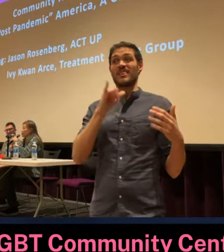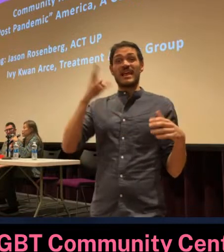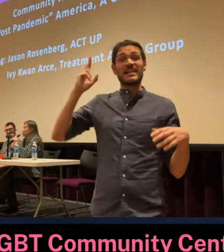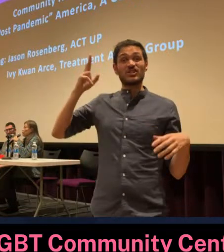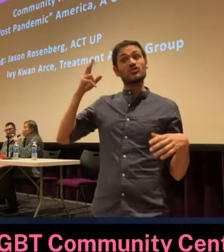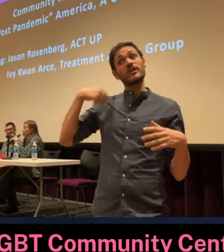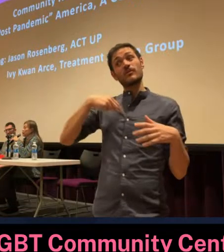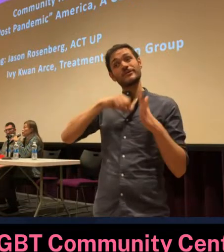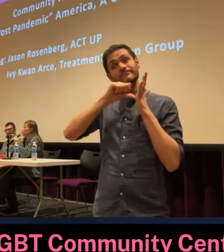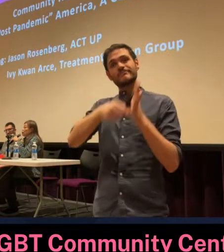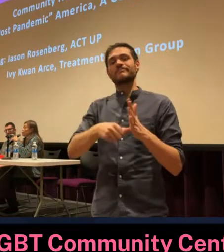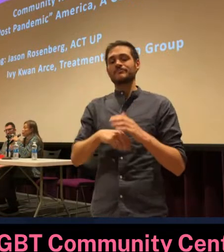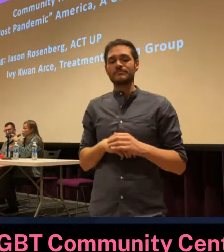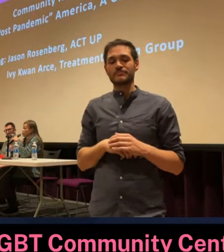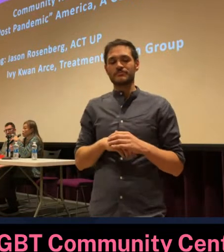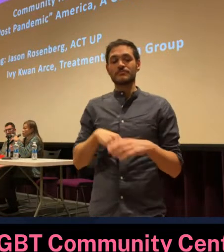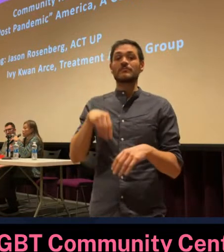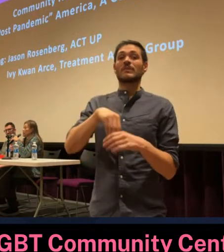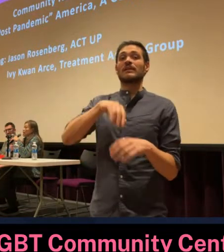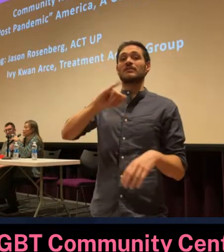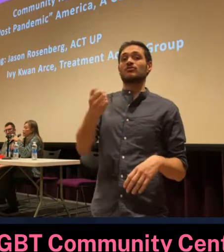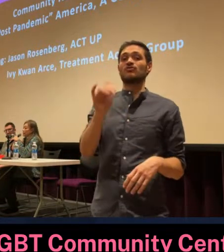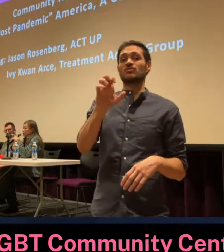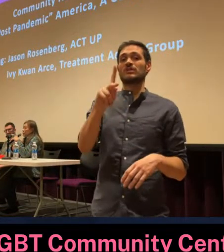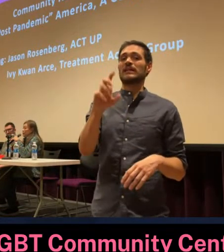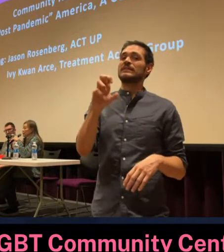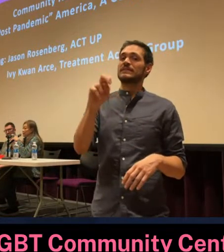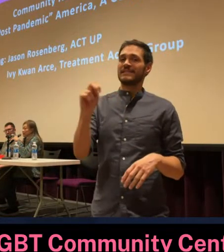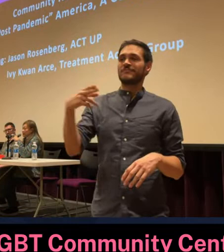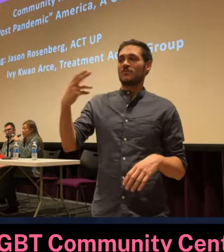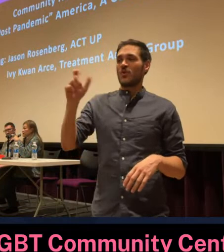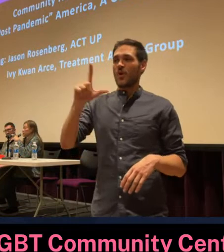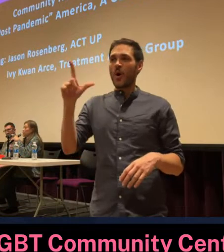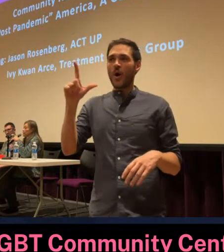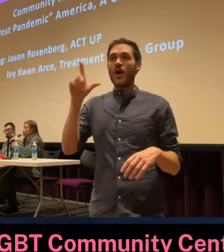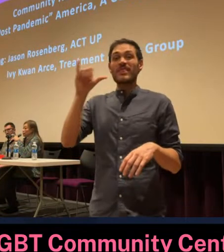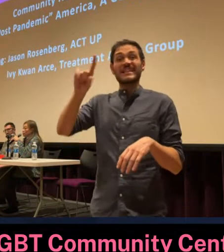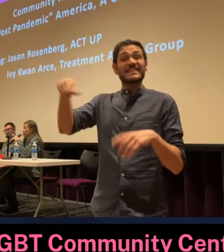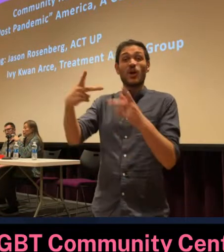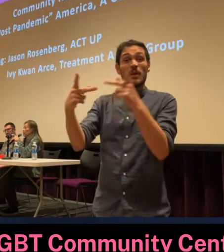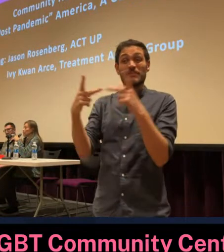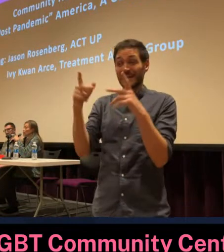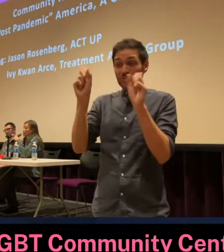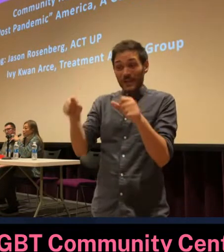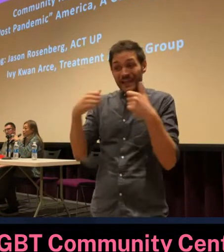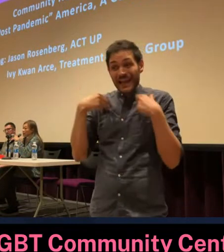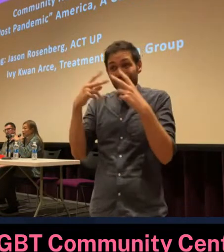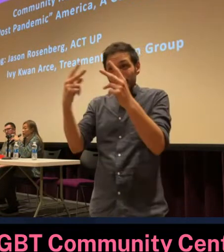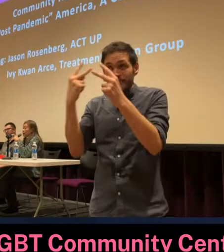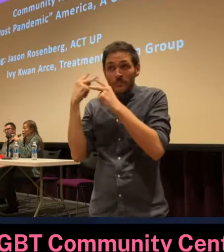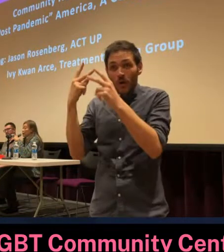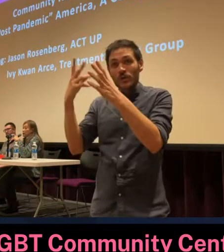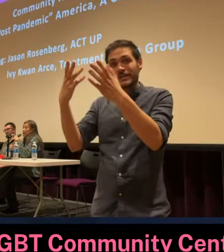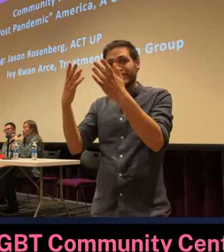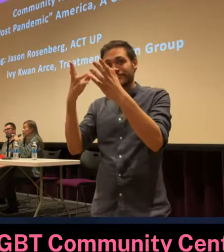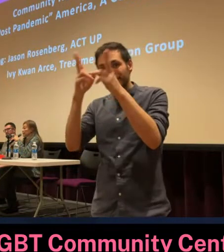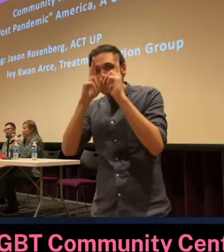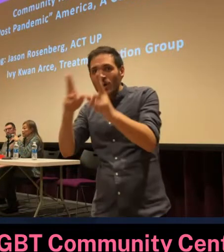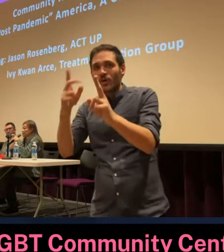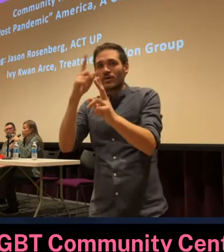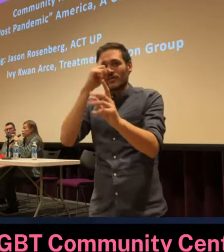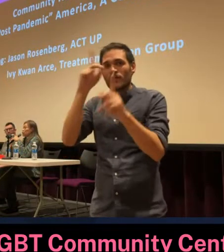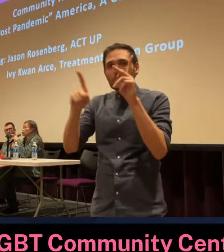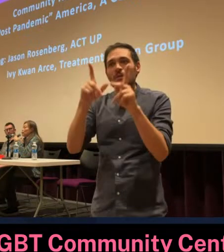for example, was the only place we could do memorials for people dying of AIDS in the early part of the epidemic